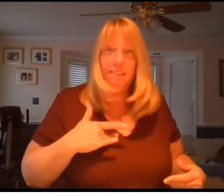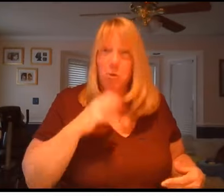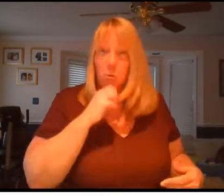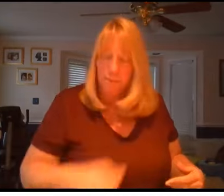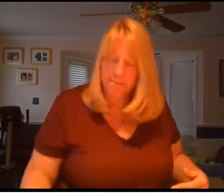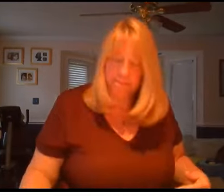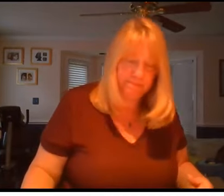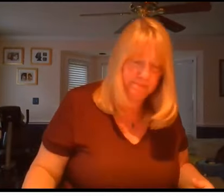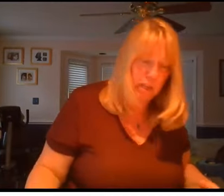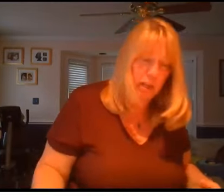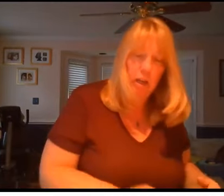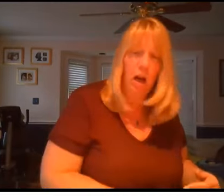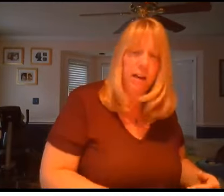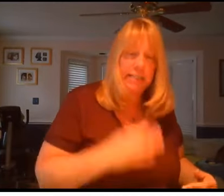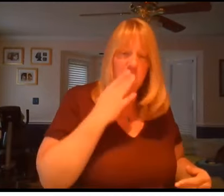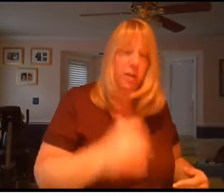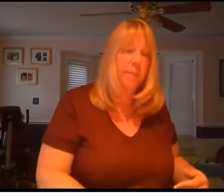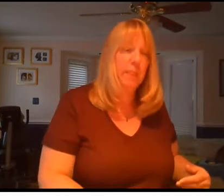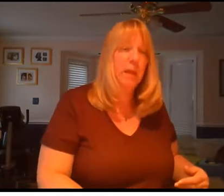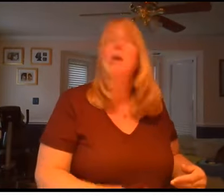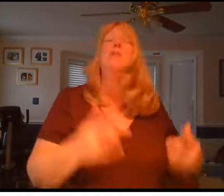My birthday is soon. I feel old.